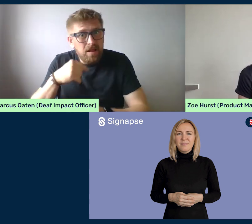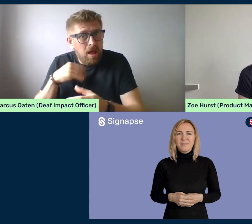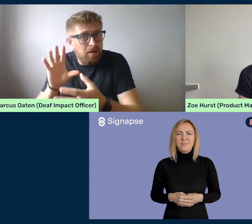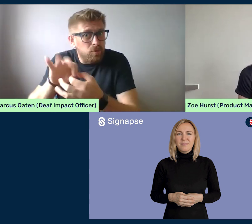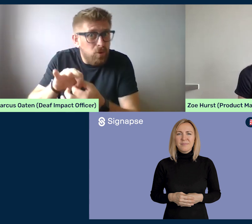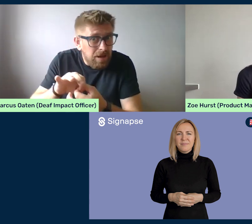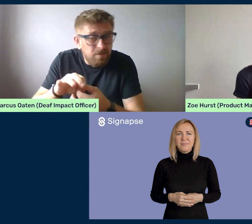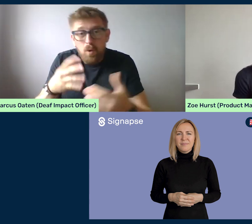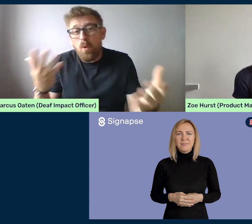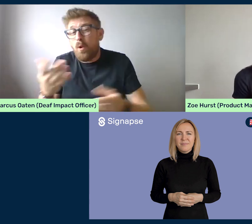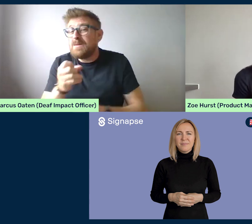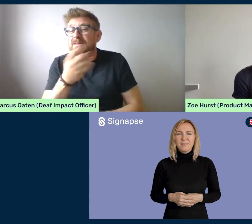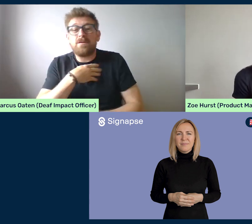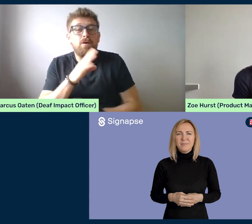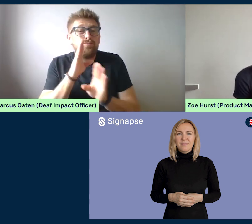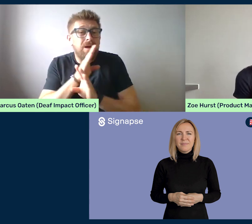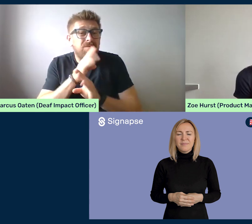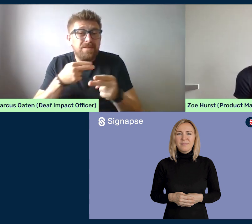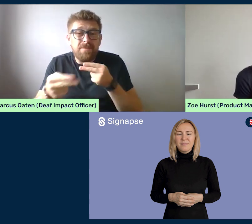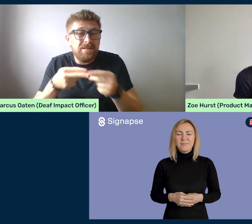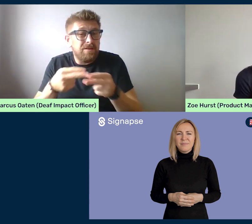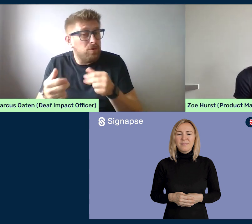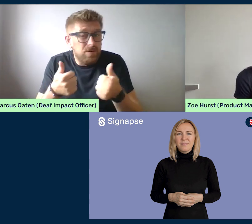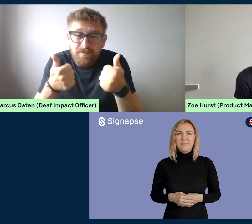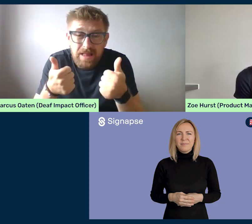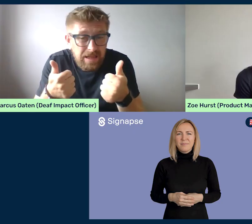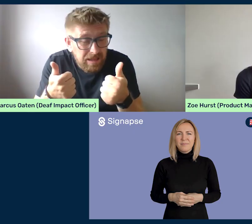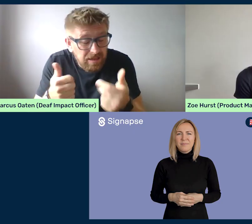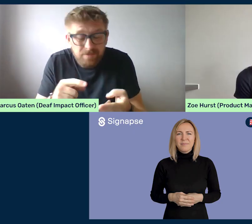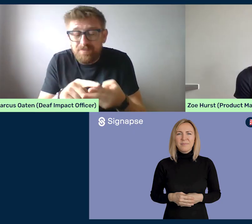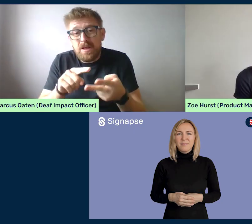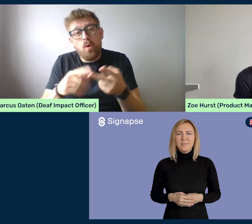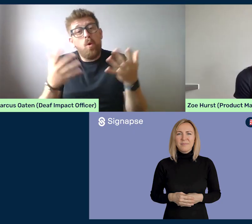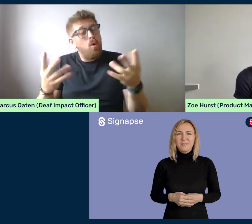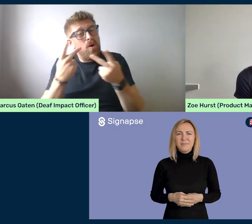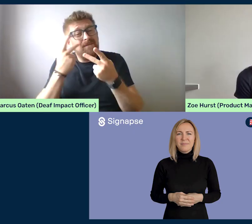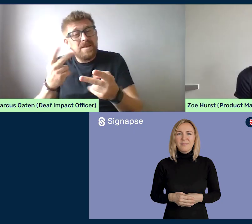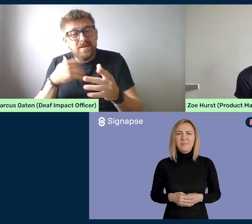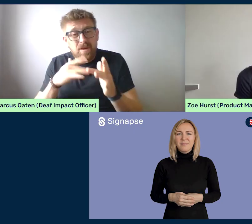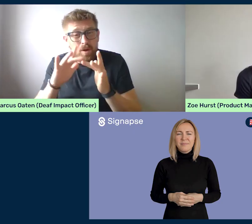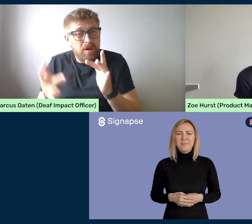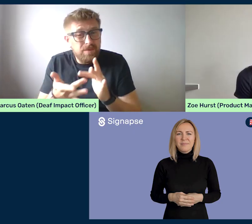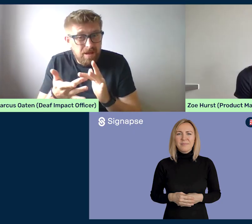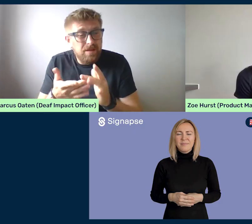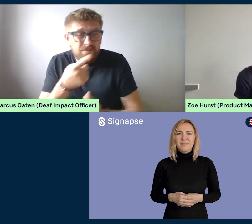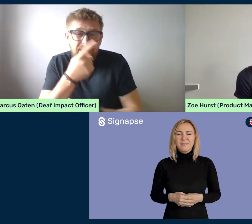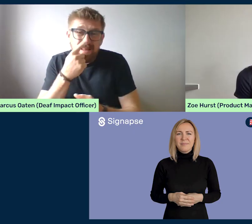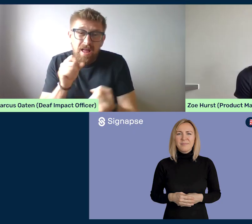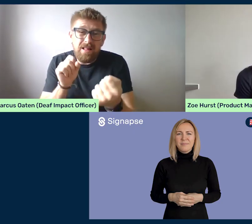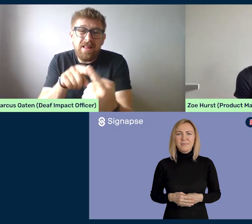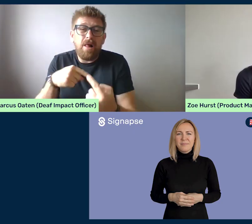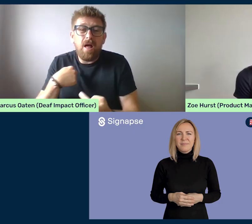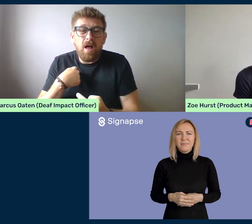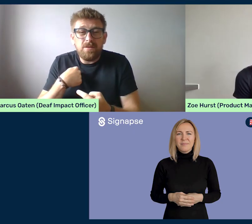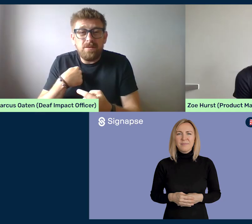media, you can post on there and say hi. Um, or you can send us private messages, or you can also